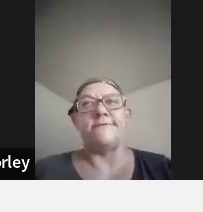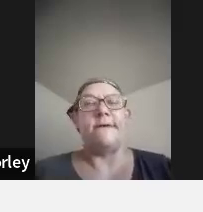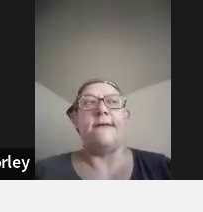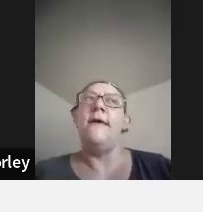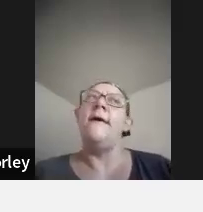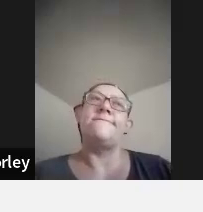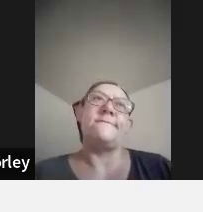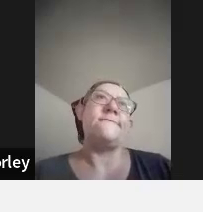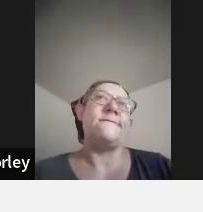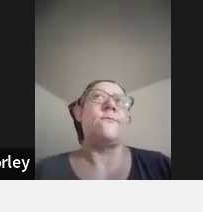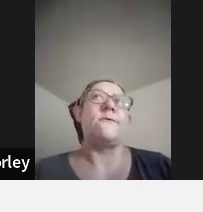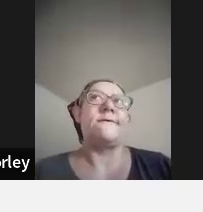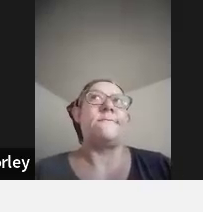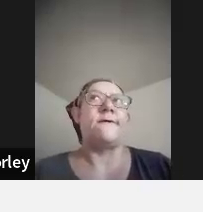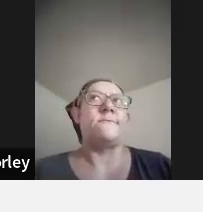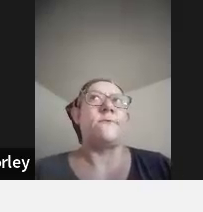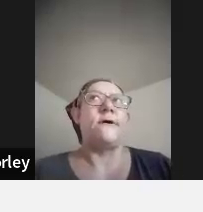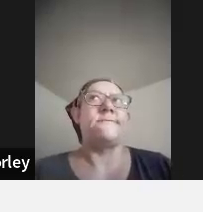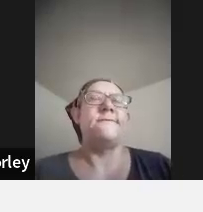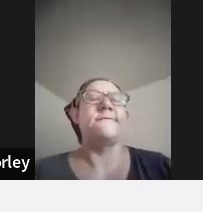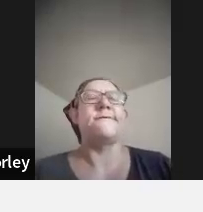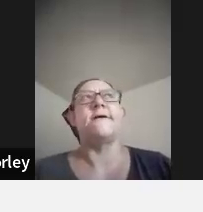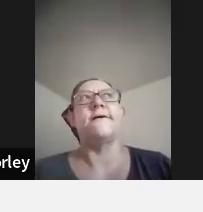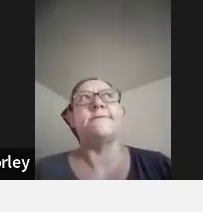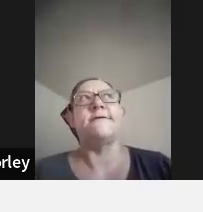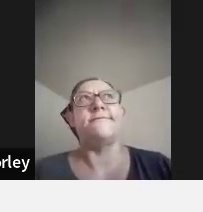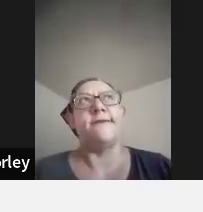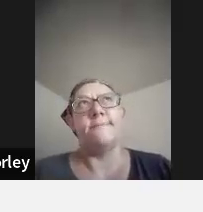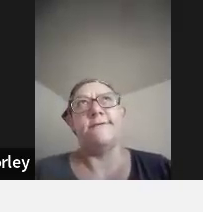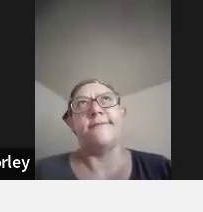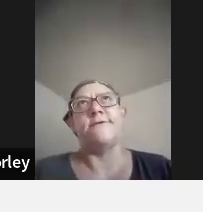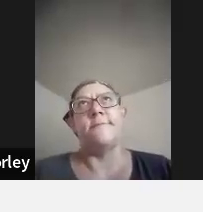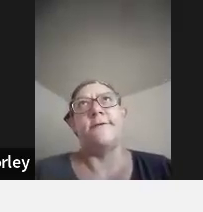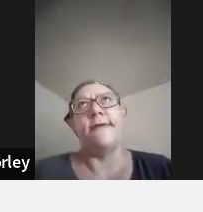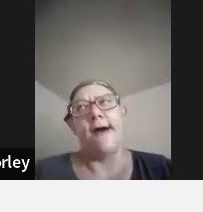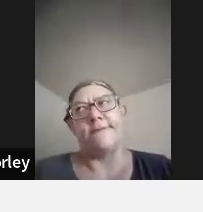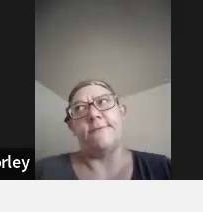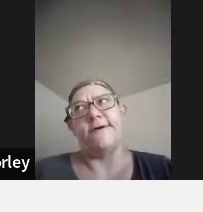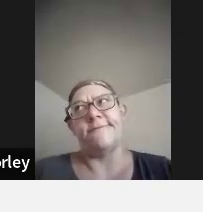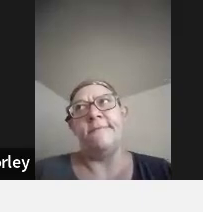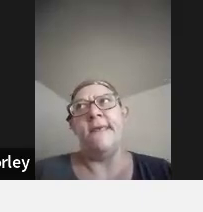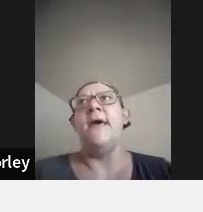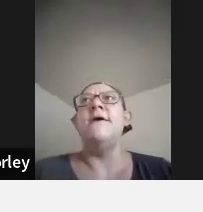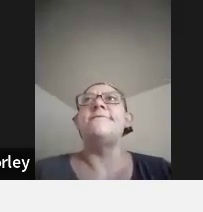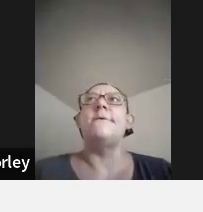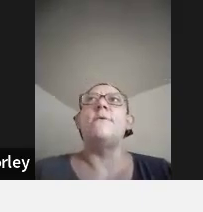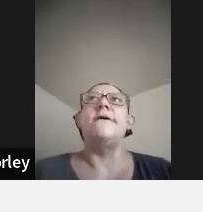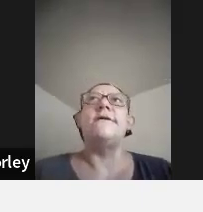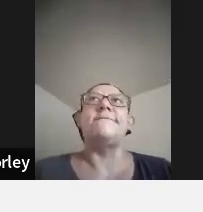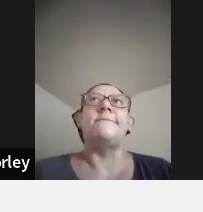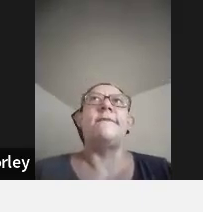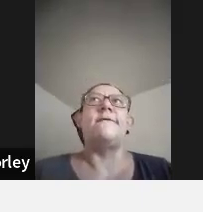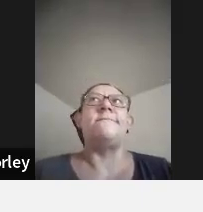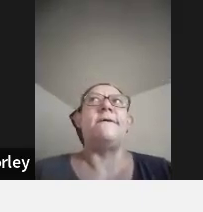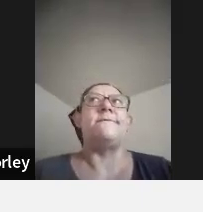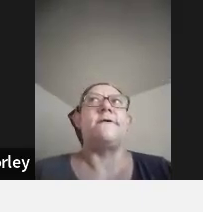to participate, but sometimes it's the worst thing possible for us. Sometimes it is damage and the trauma that happened to us. So it